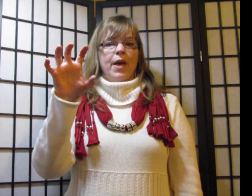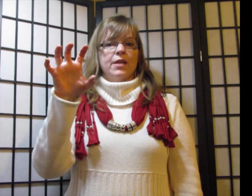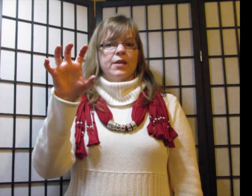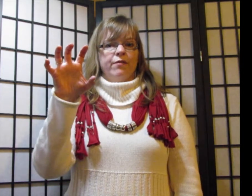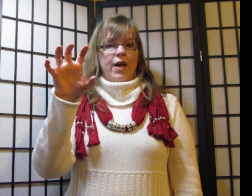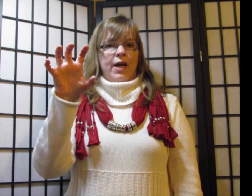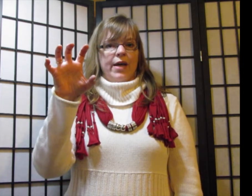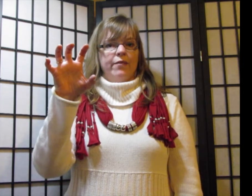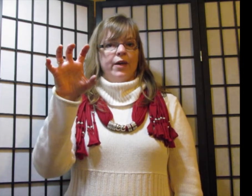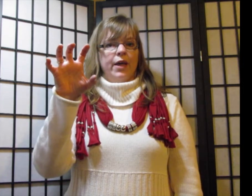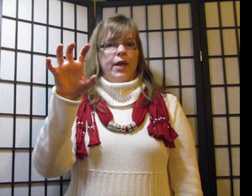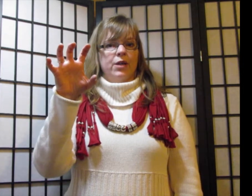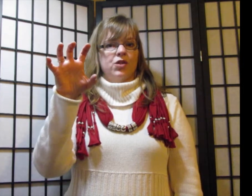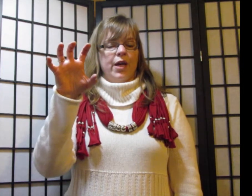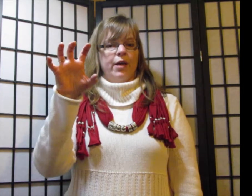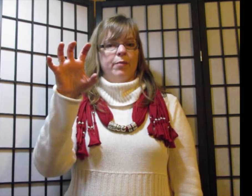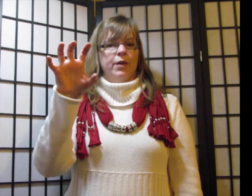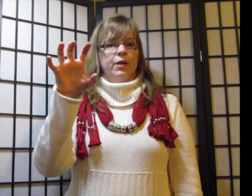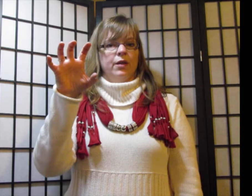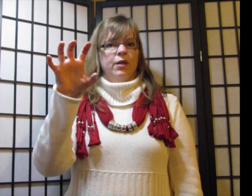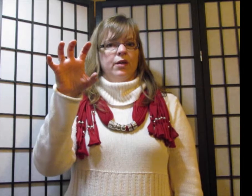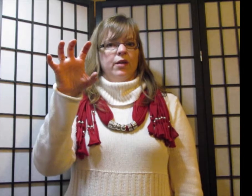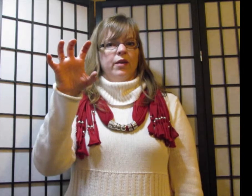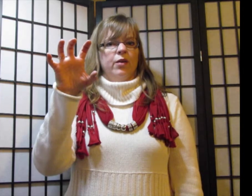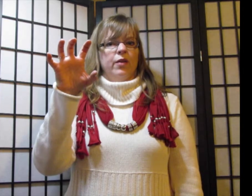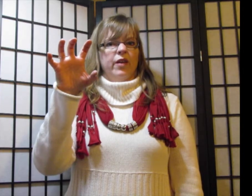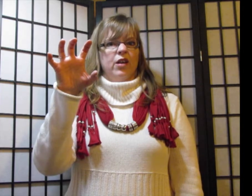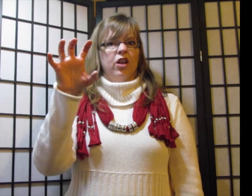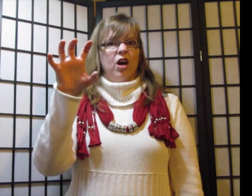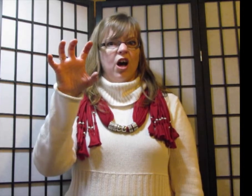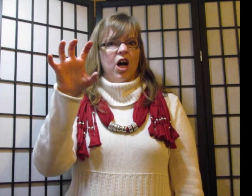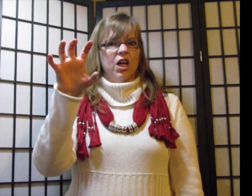Bent 5 hand shape. The claw.